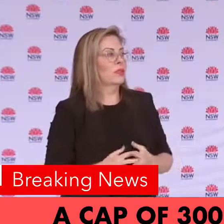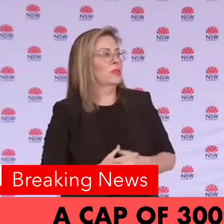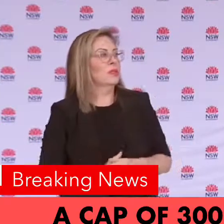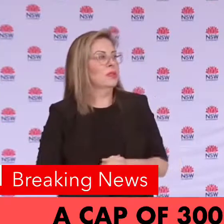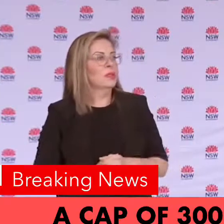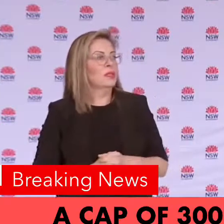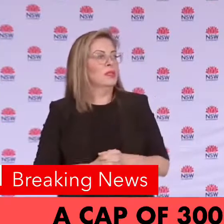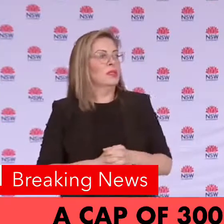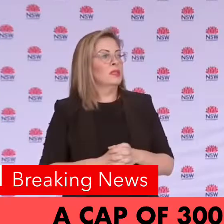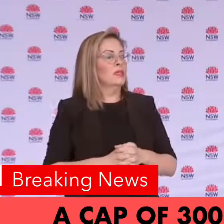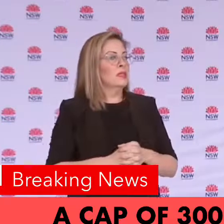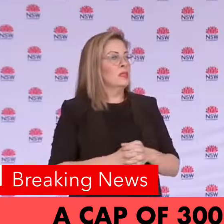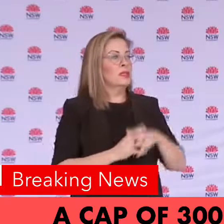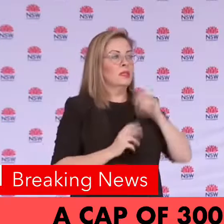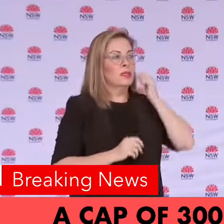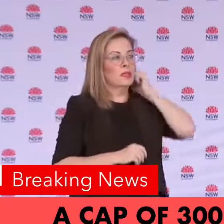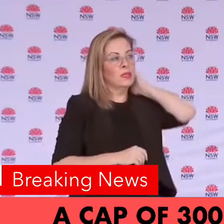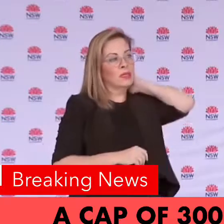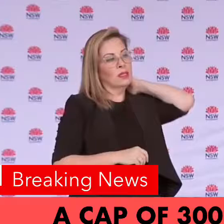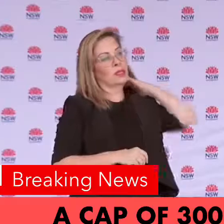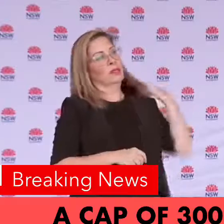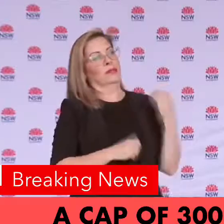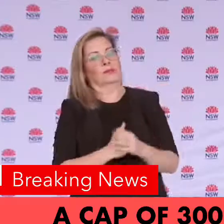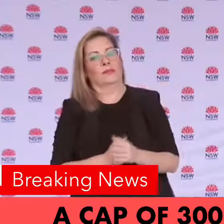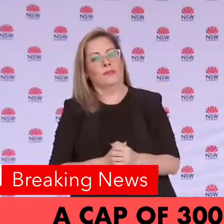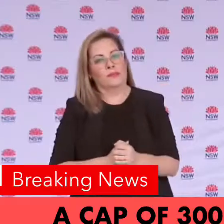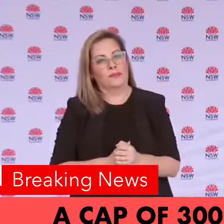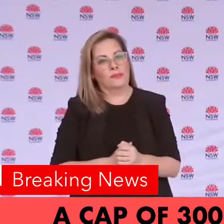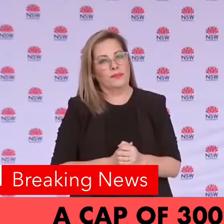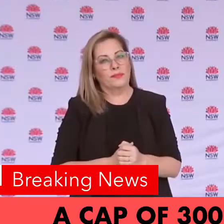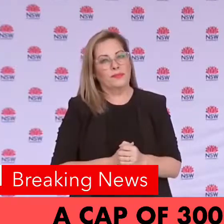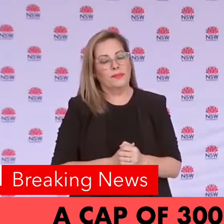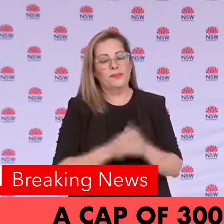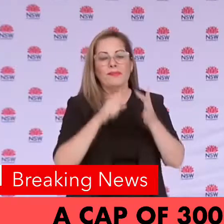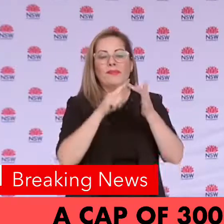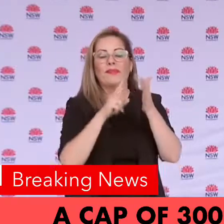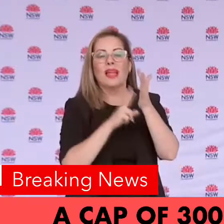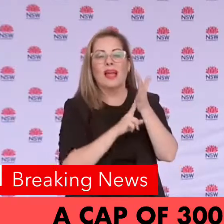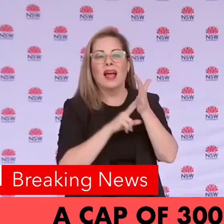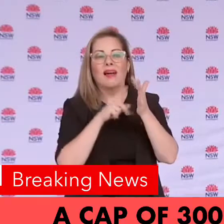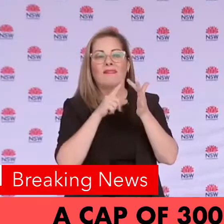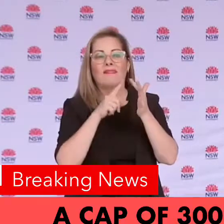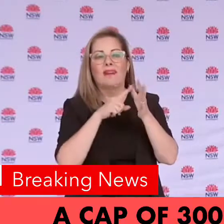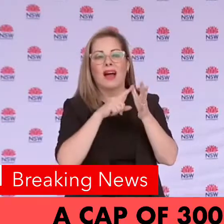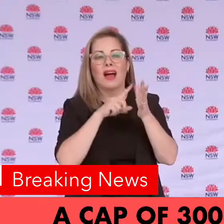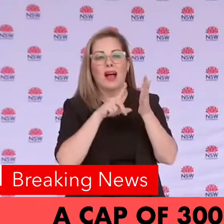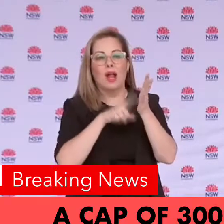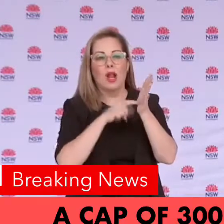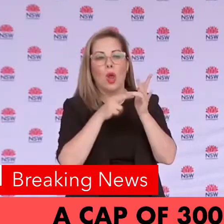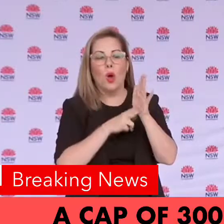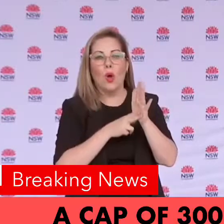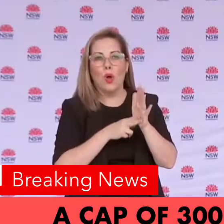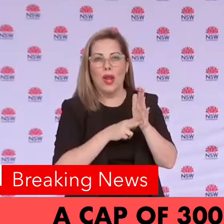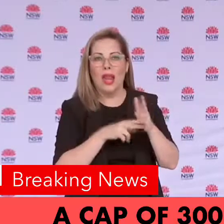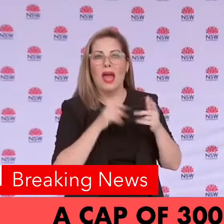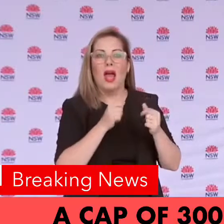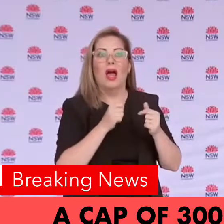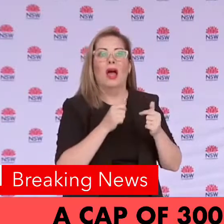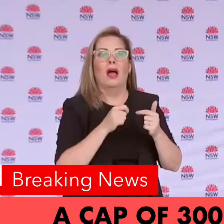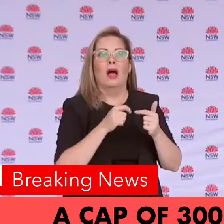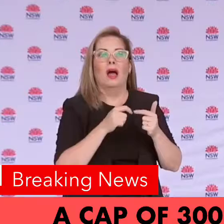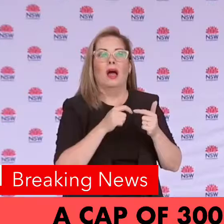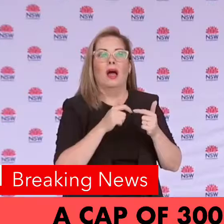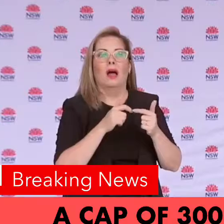alert has been issued for the testing clinic at the Avalon Recreation Centre. We've been told by people that some people are queuing